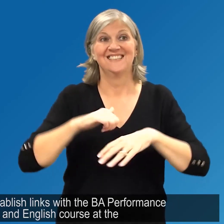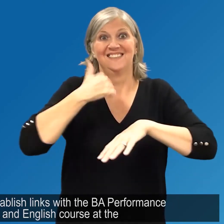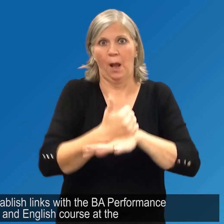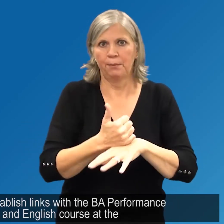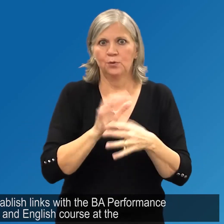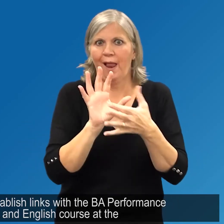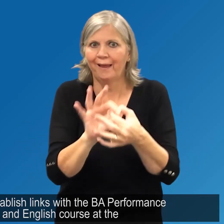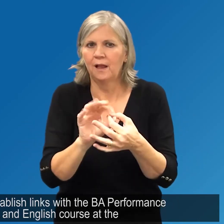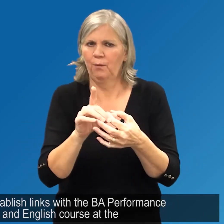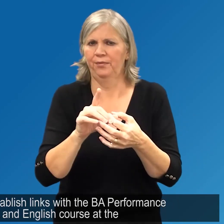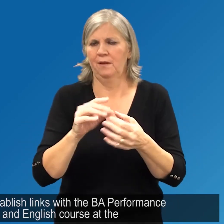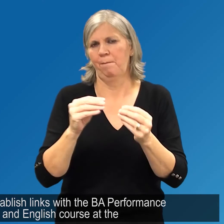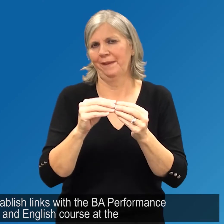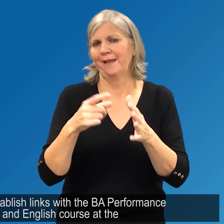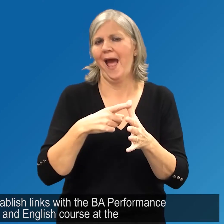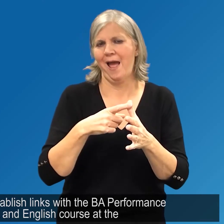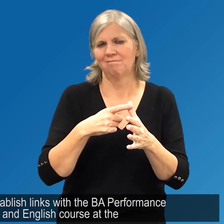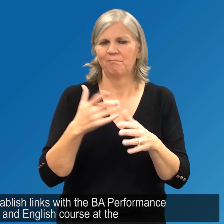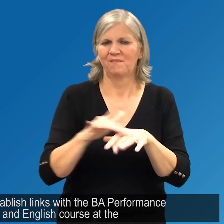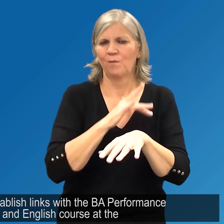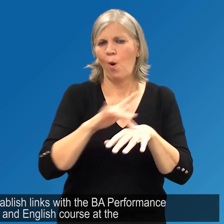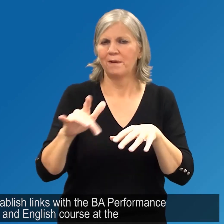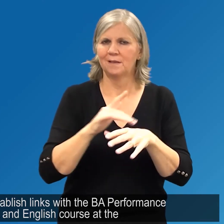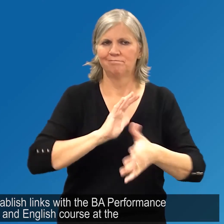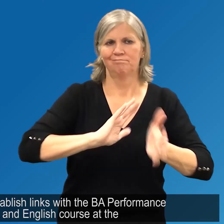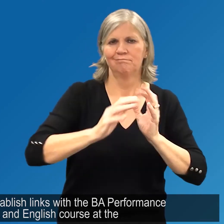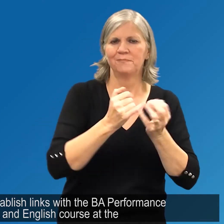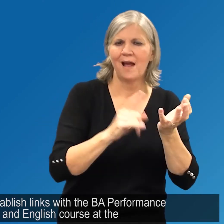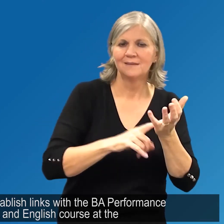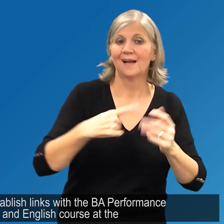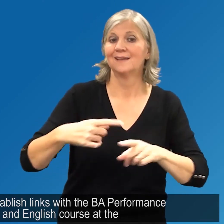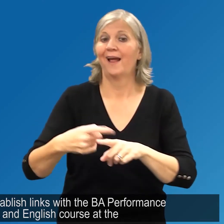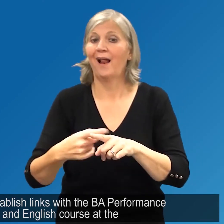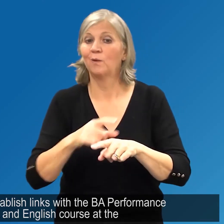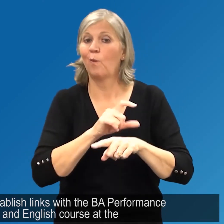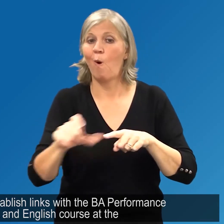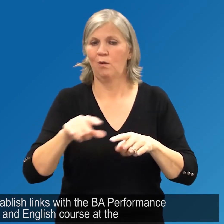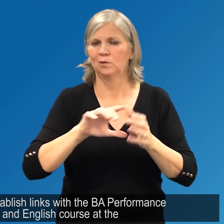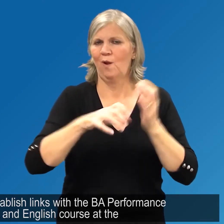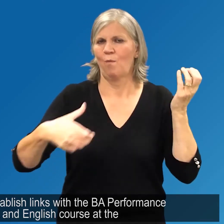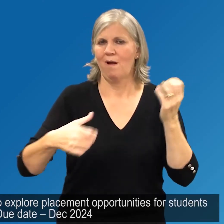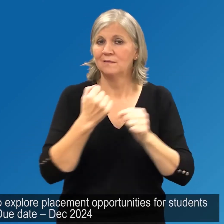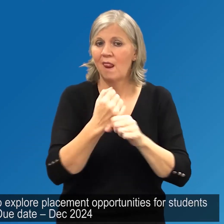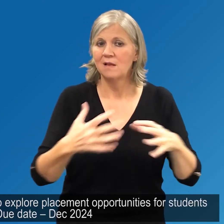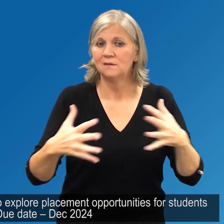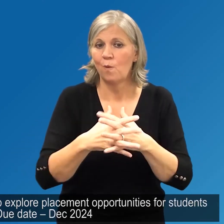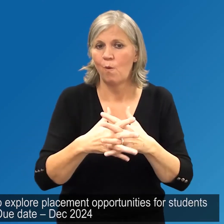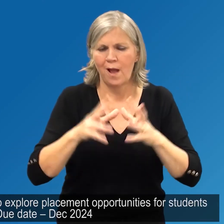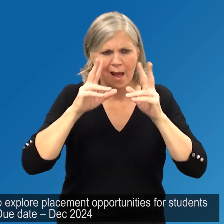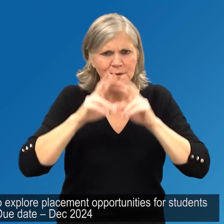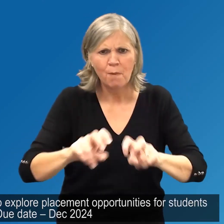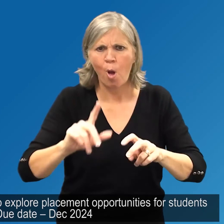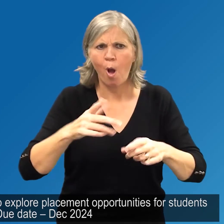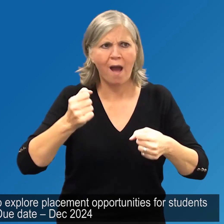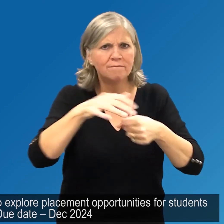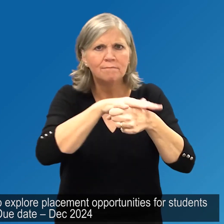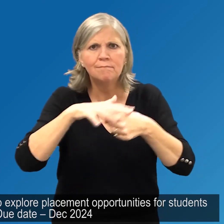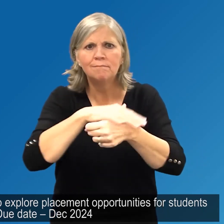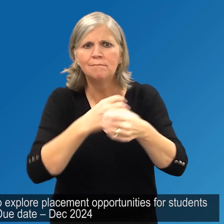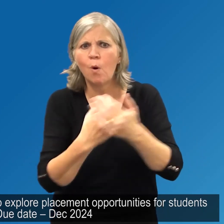Sub-actions. Establish links with the BA Performance in BSL and English course at the Conservatoire Glasgow to explore placement